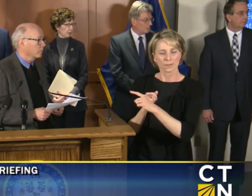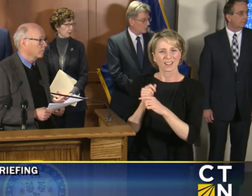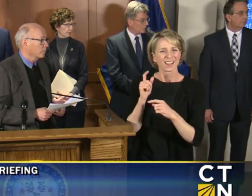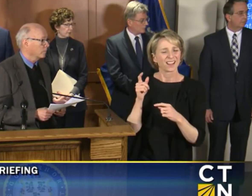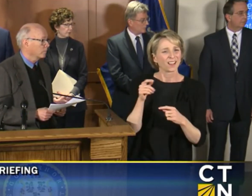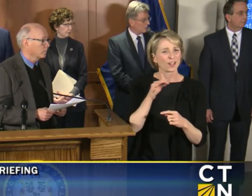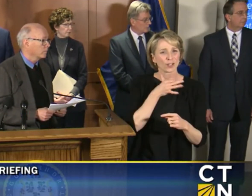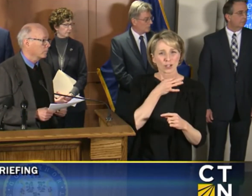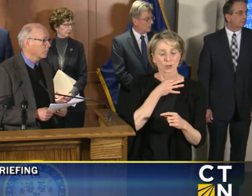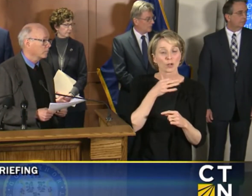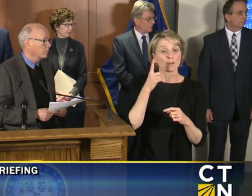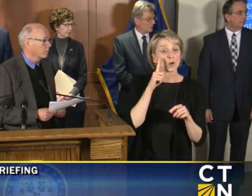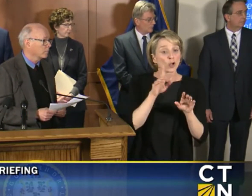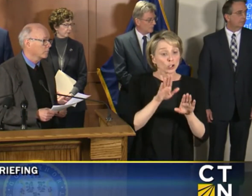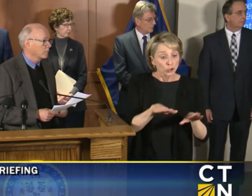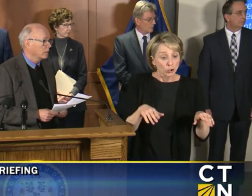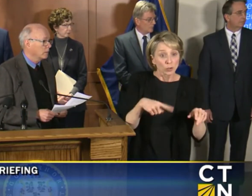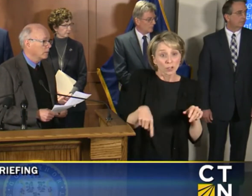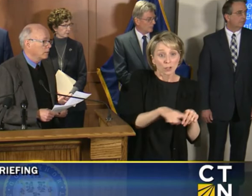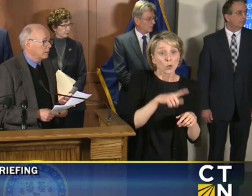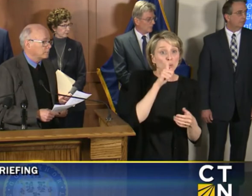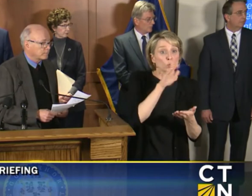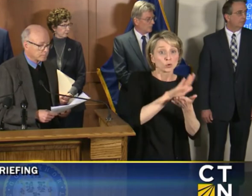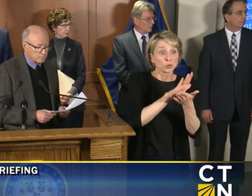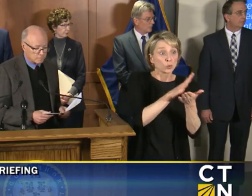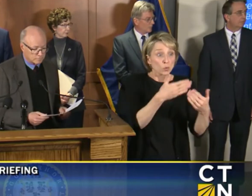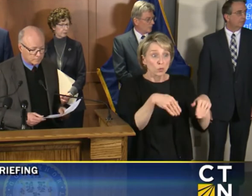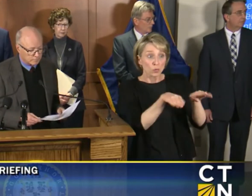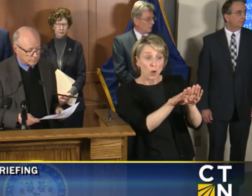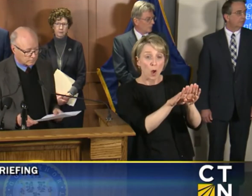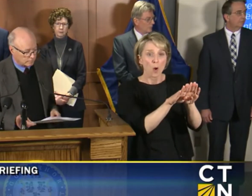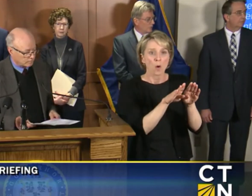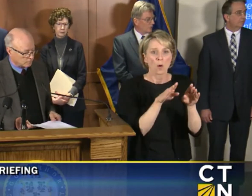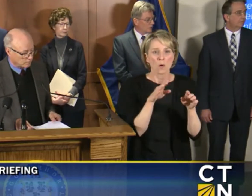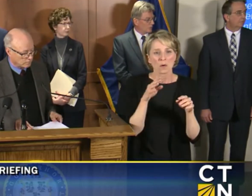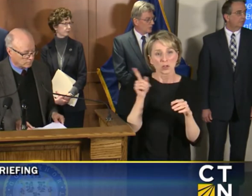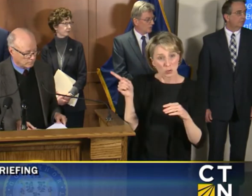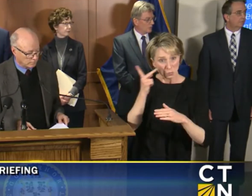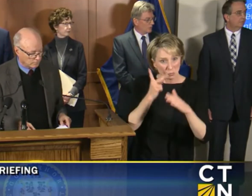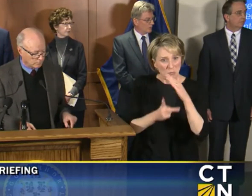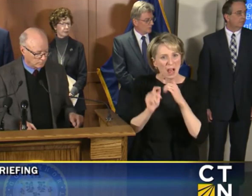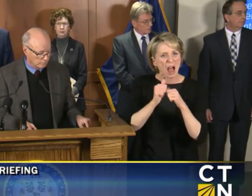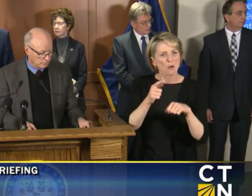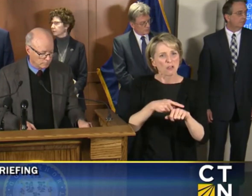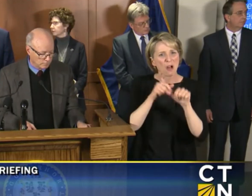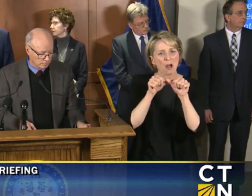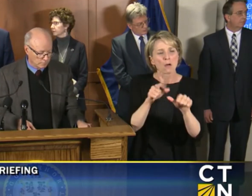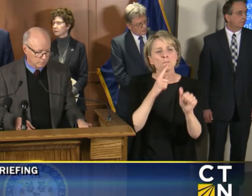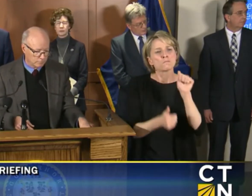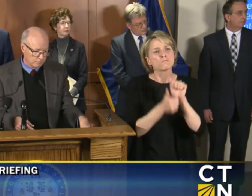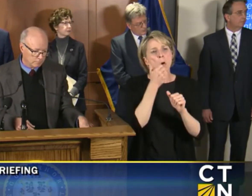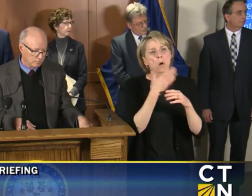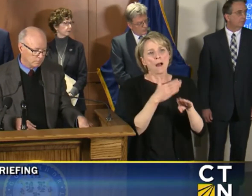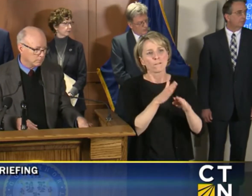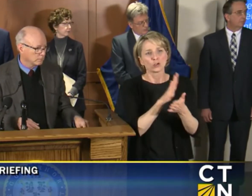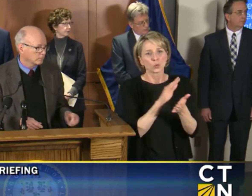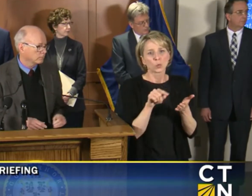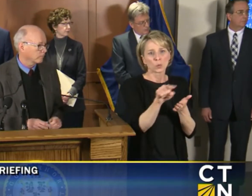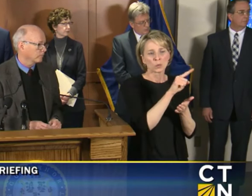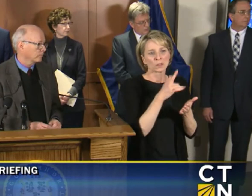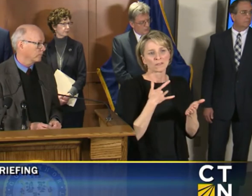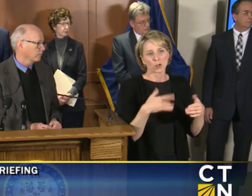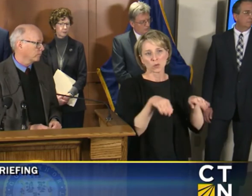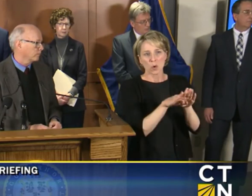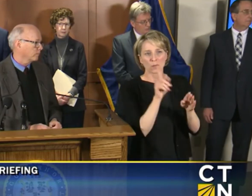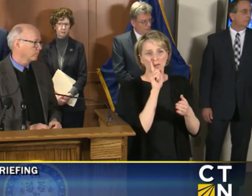for kids who are out of school right now? Should they plan? Most of the schools are closed that I've seen for about 2 weeks. Should parents